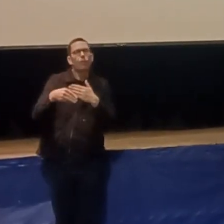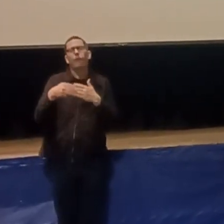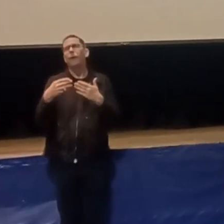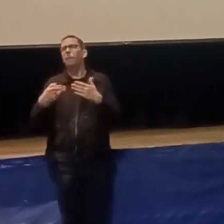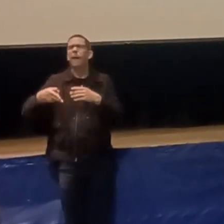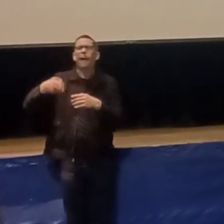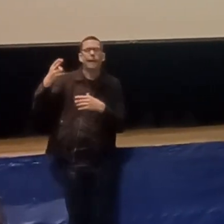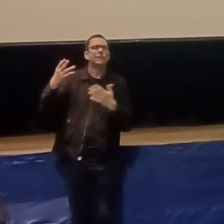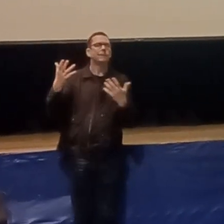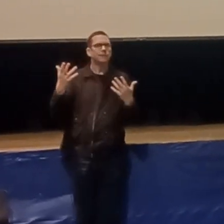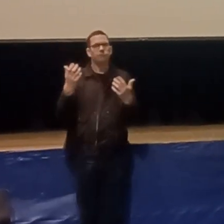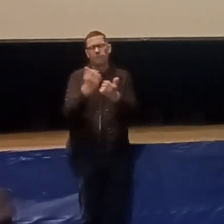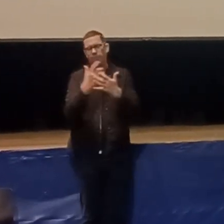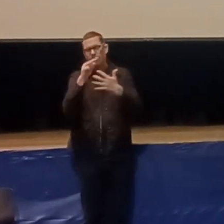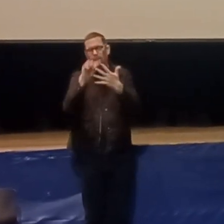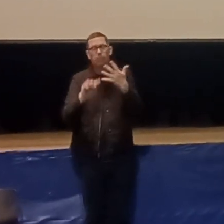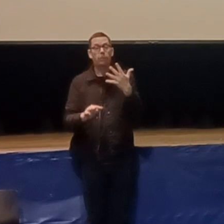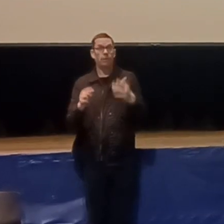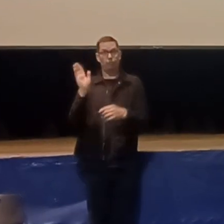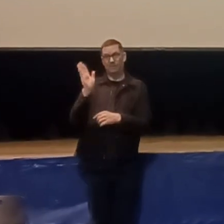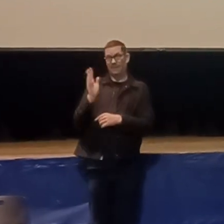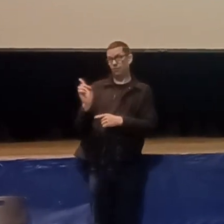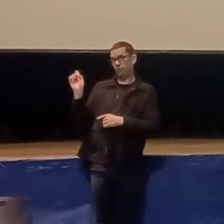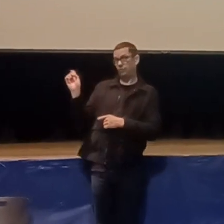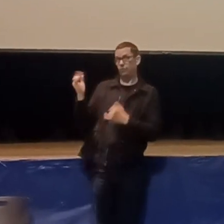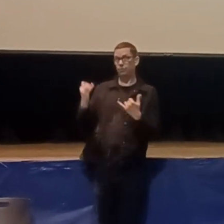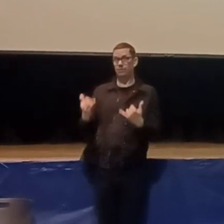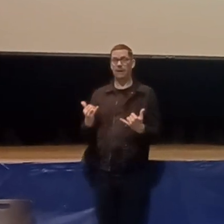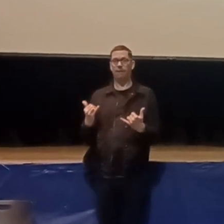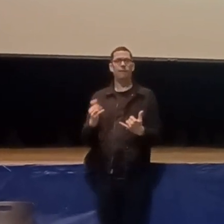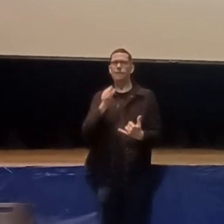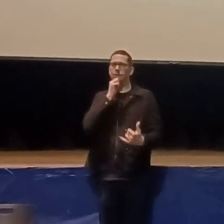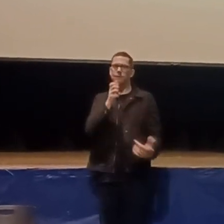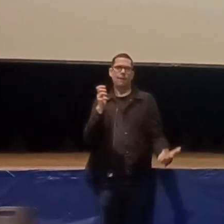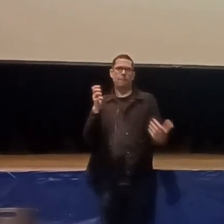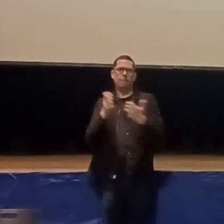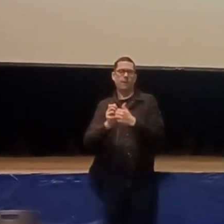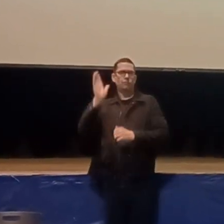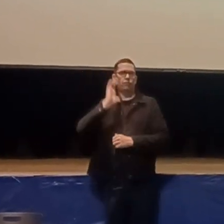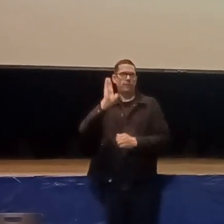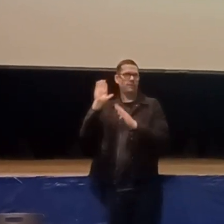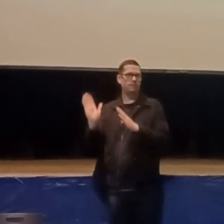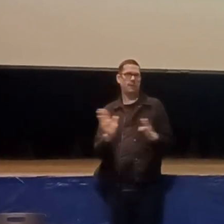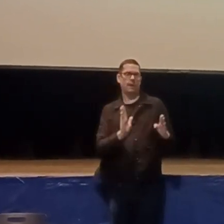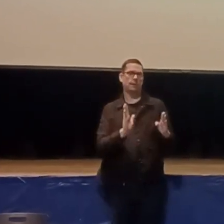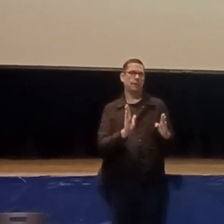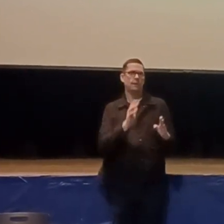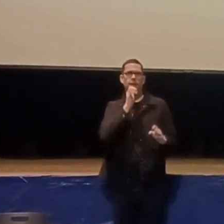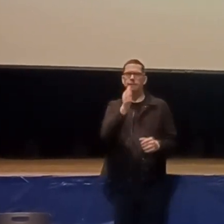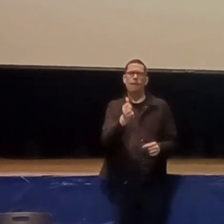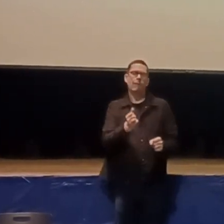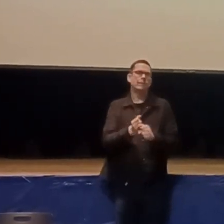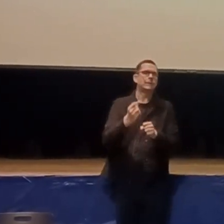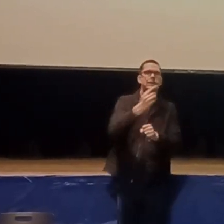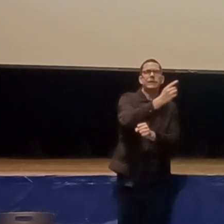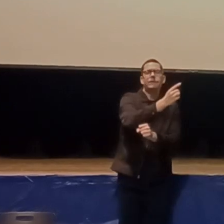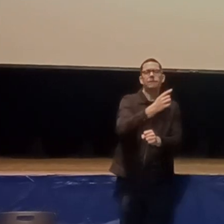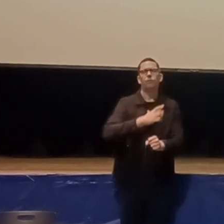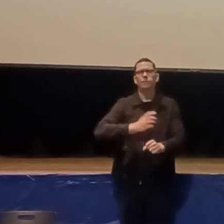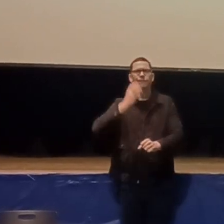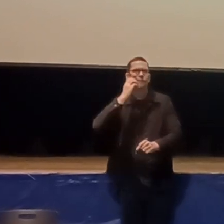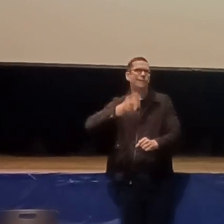associated with it, but in what we are presenting to you today, it is in alignment with previous planning, and it does not deviate in terms of density or